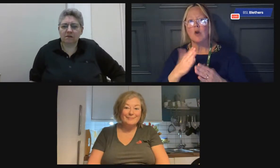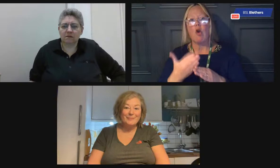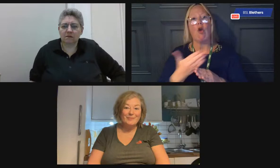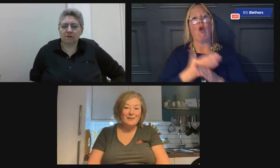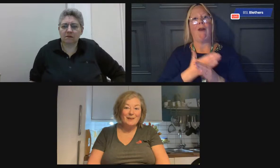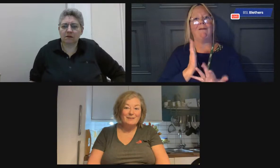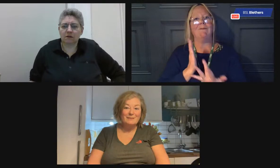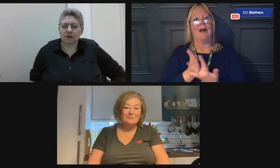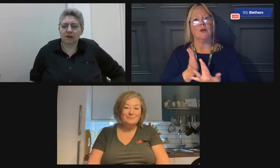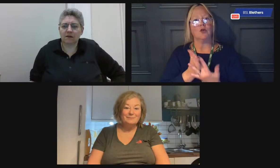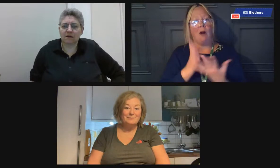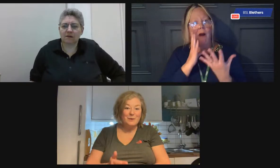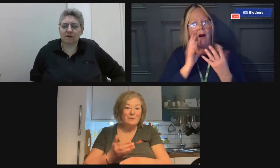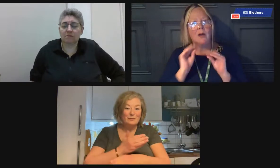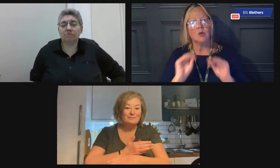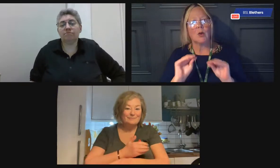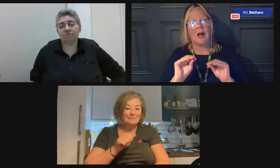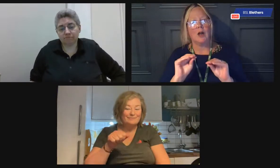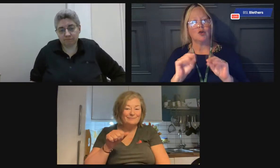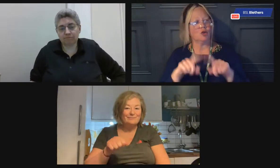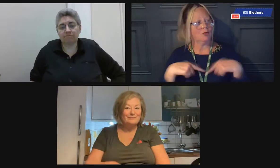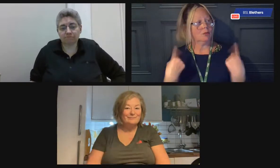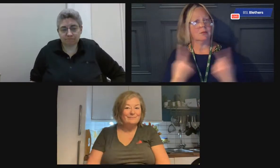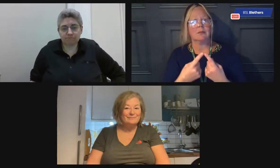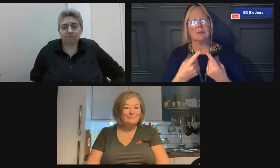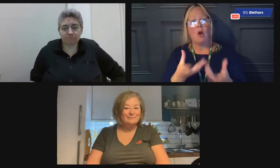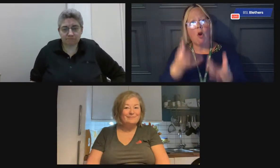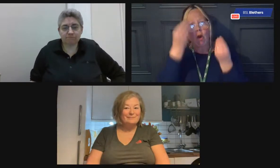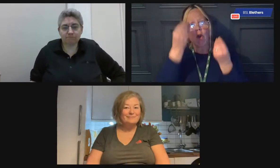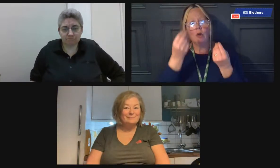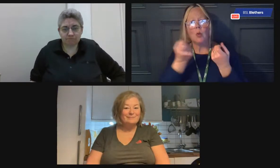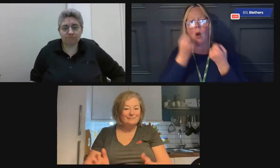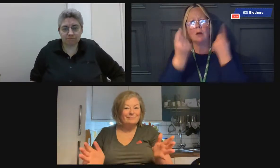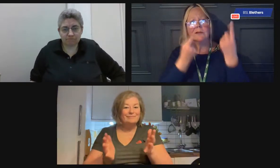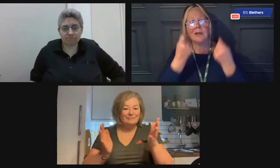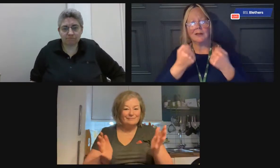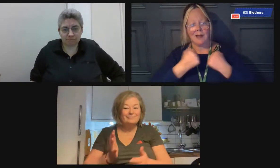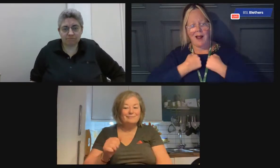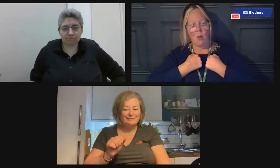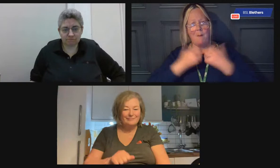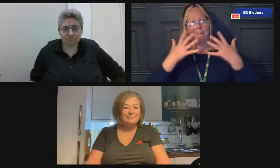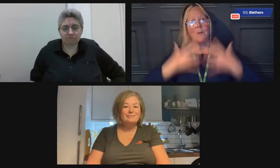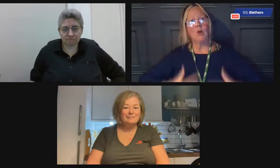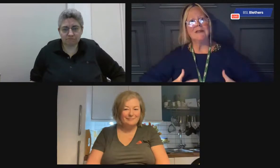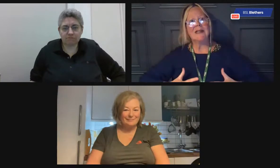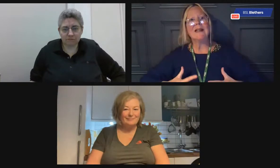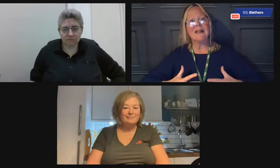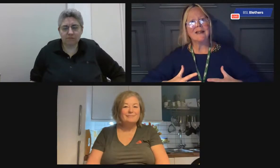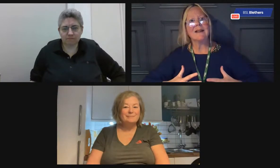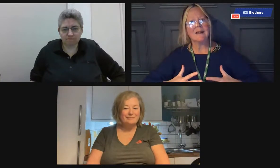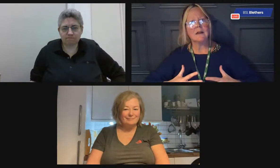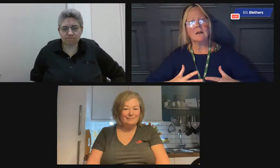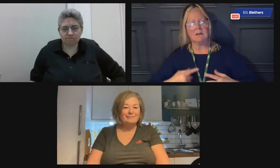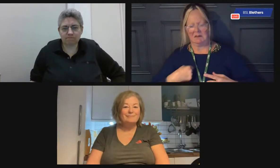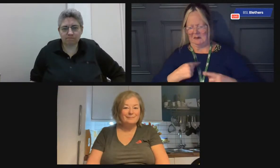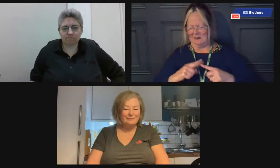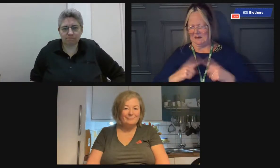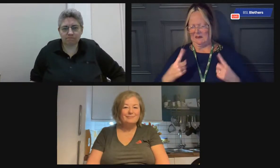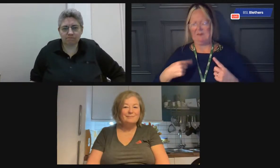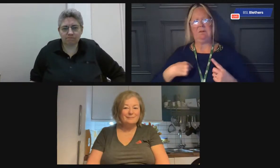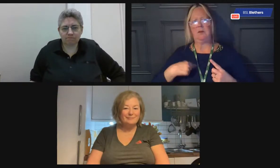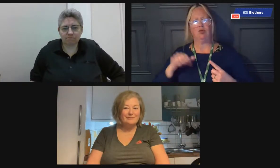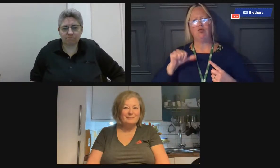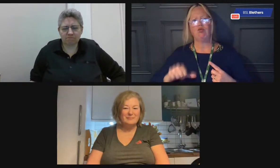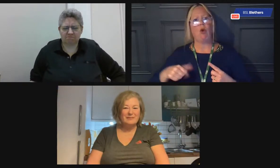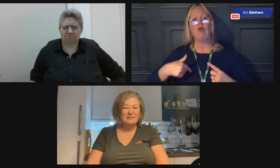education is so important in terms of helping us Yeah. with early intervention. If we understand our bodies